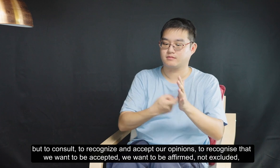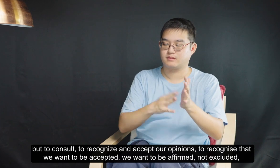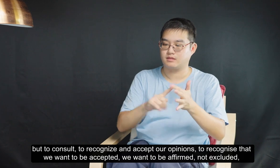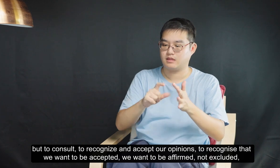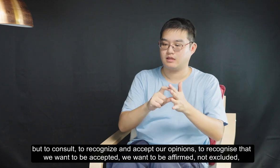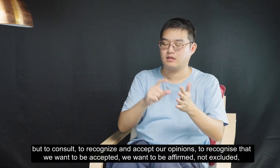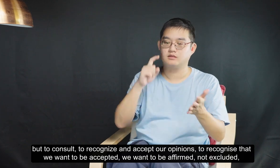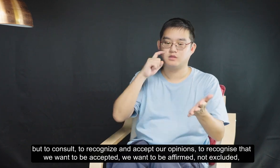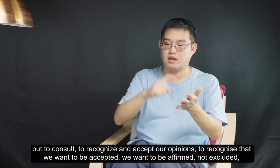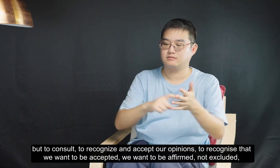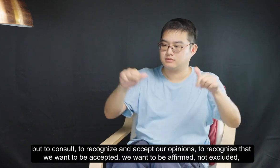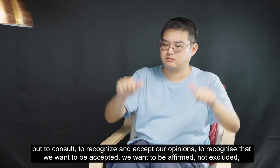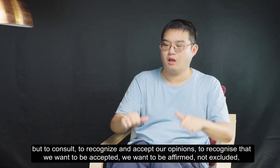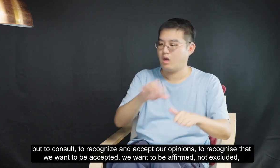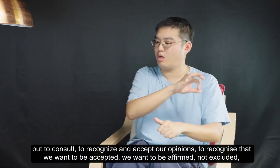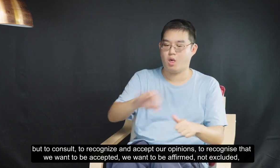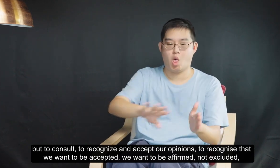affirmed, not excluded.